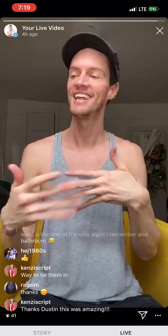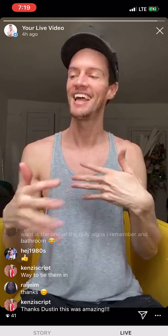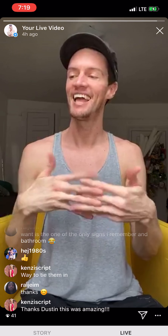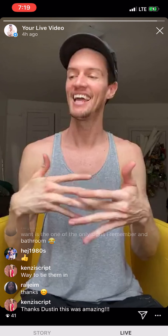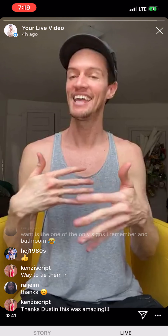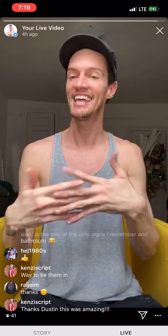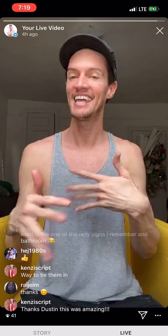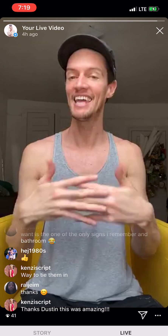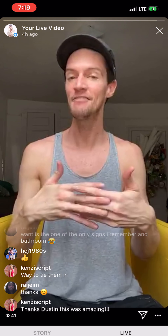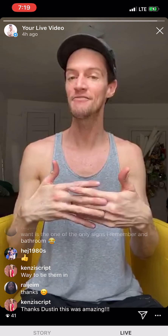If.